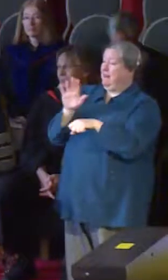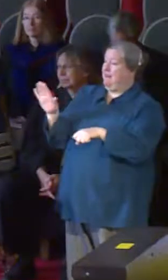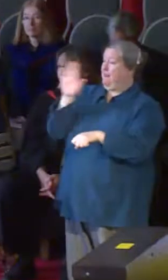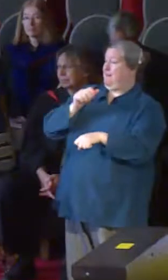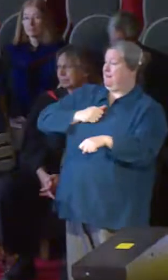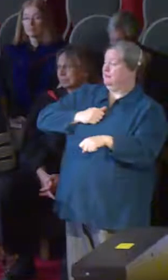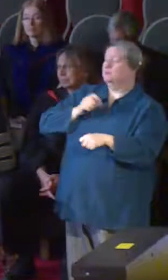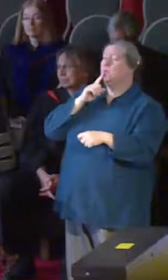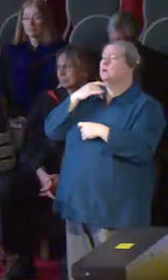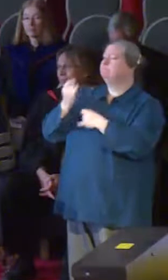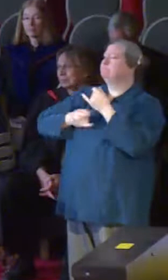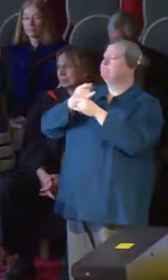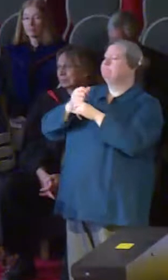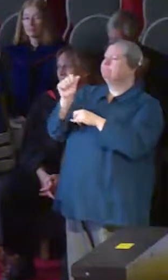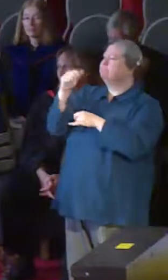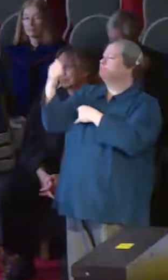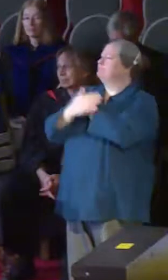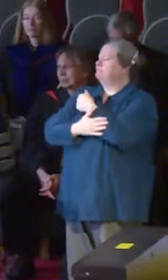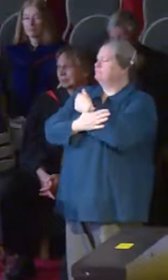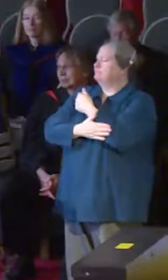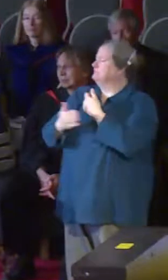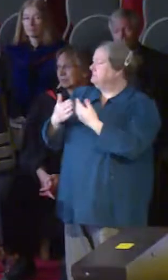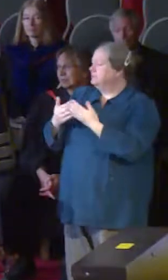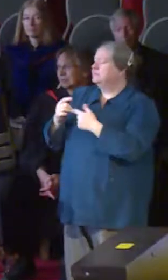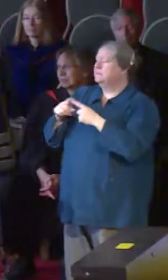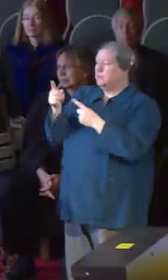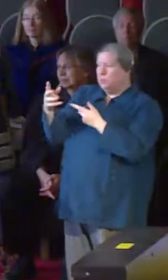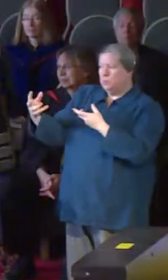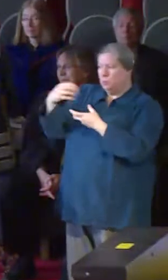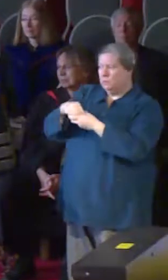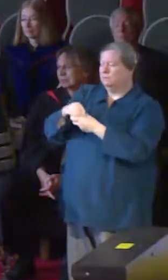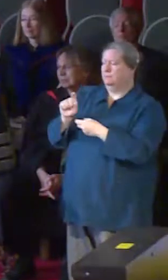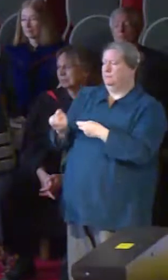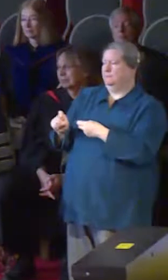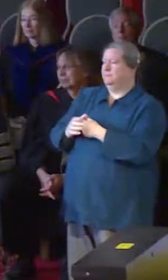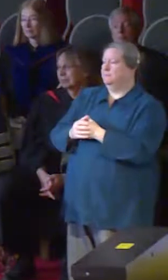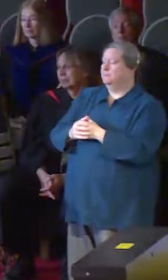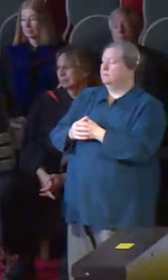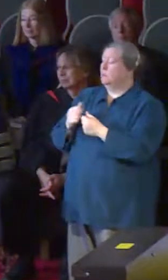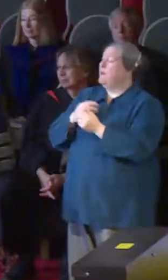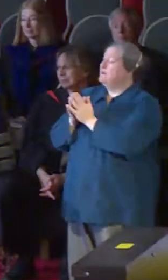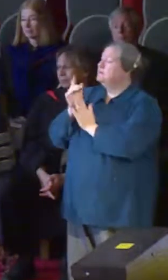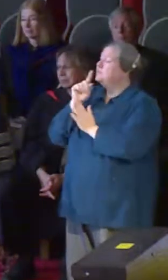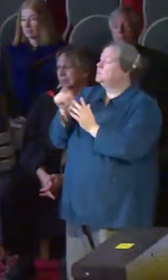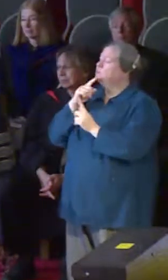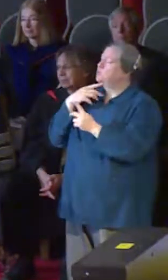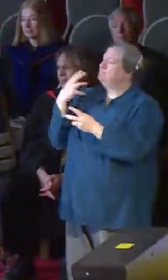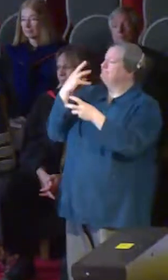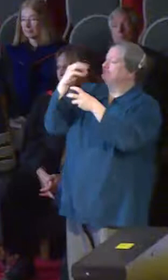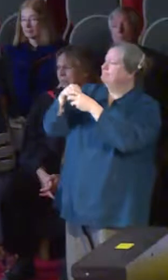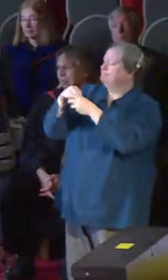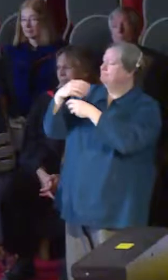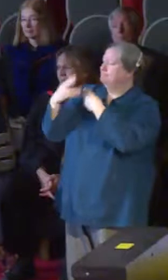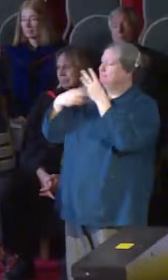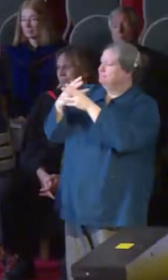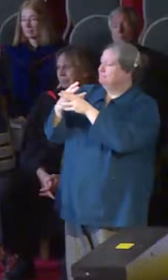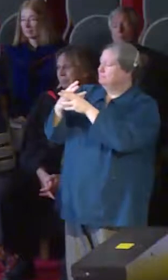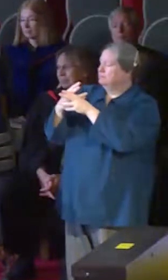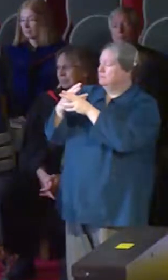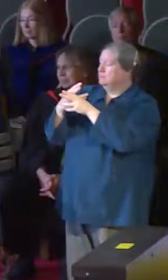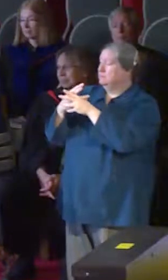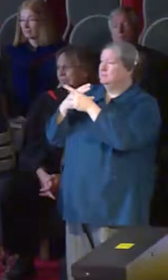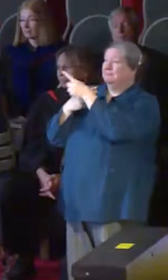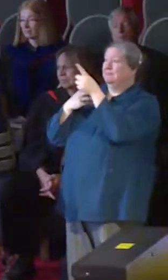international. So we ask you to be active participants in the world around you. The world needs you to help